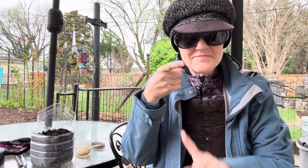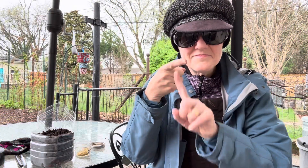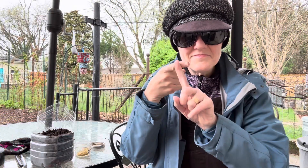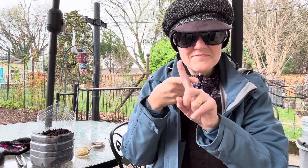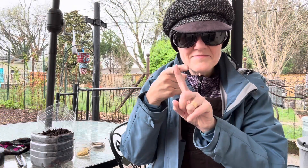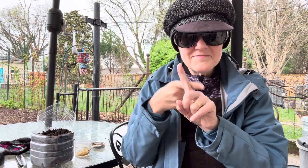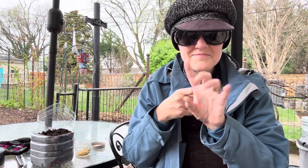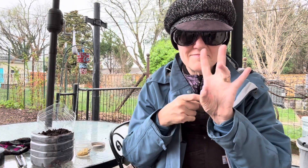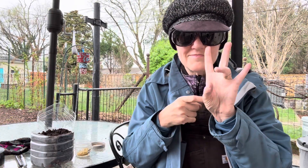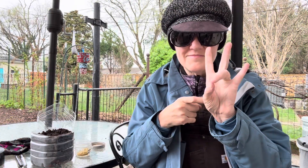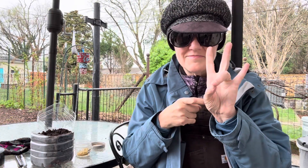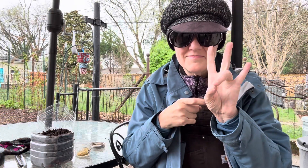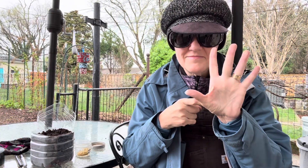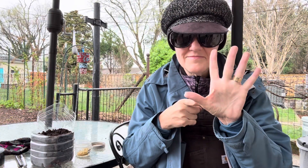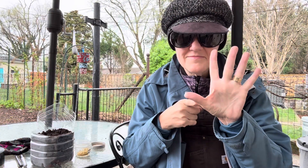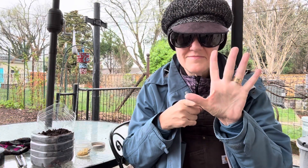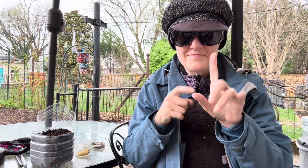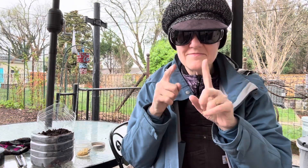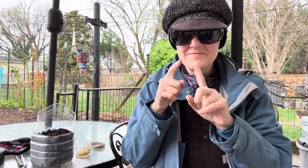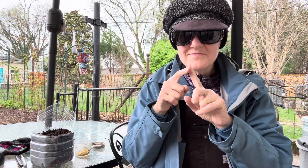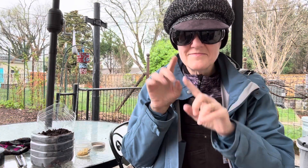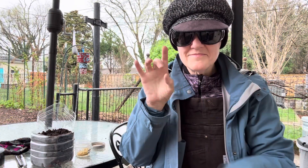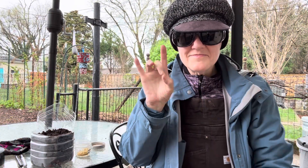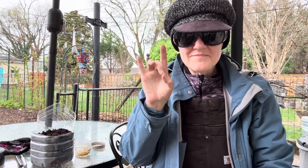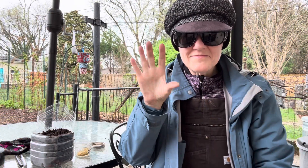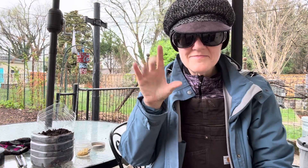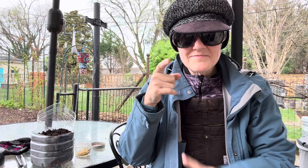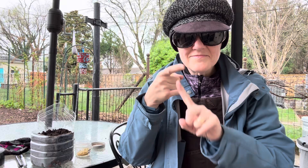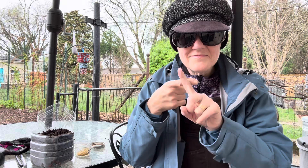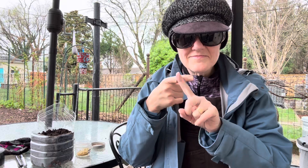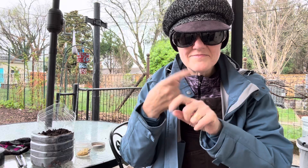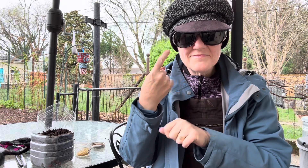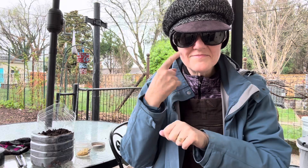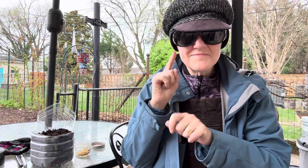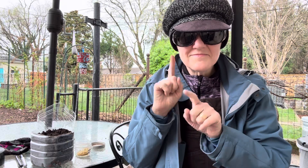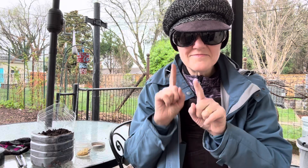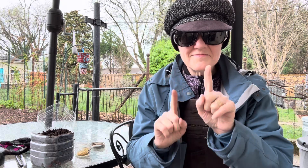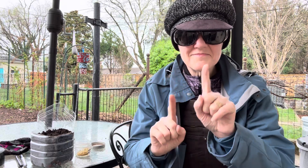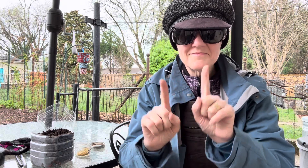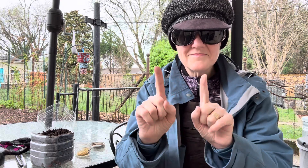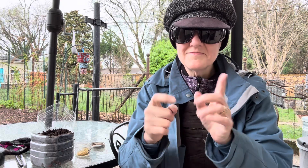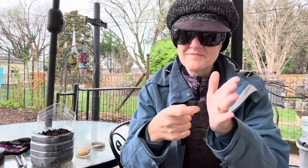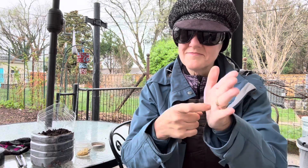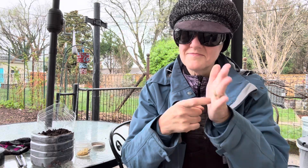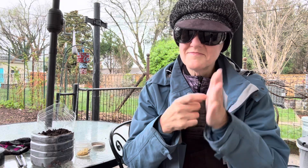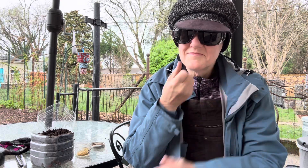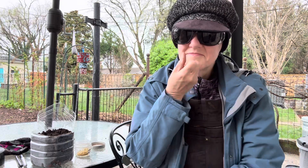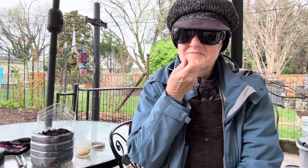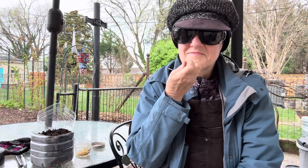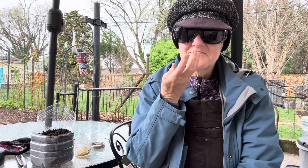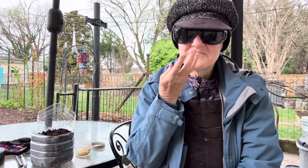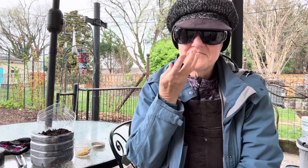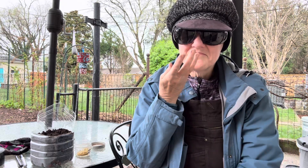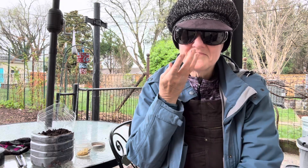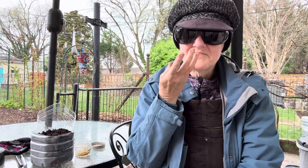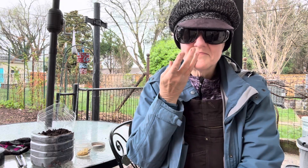Sweet peppers need temperatures 75 to 85 to germinate. They do require